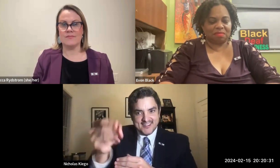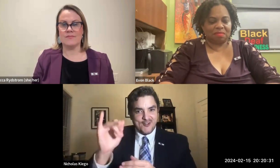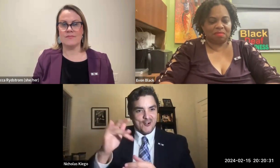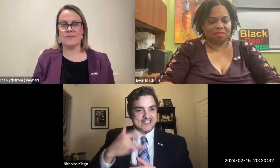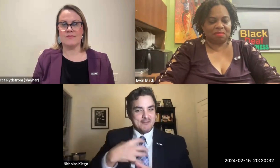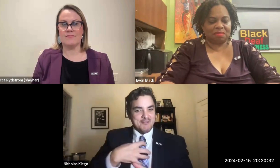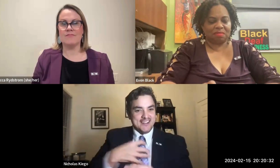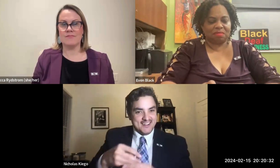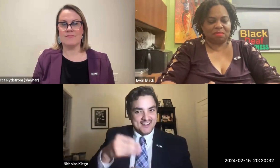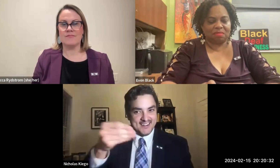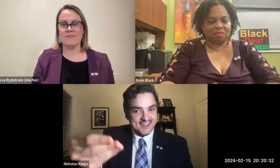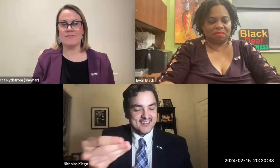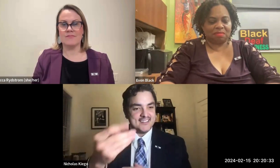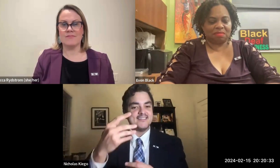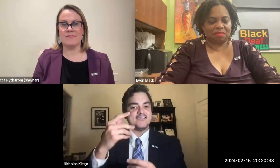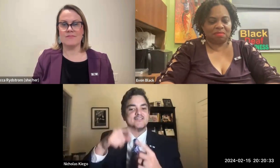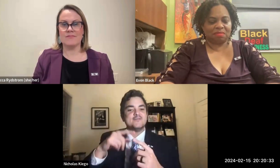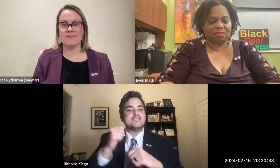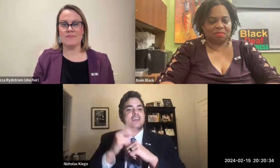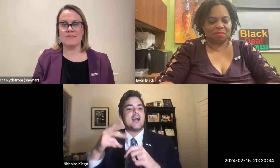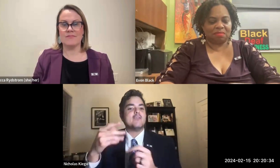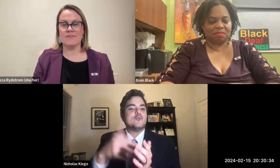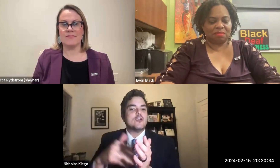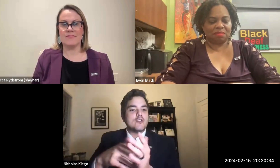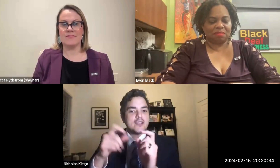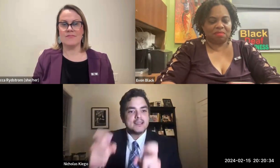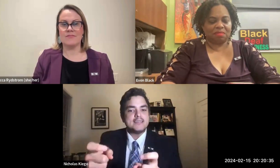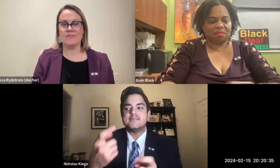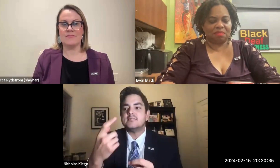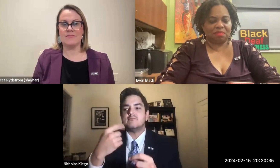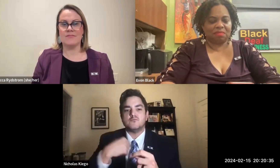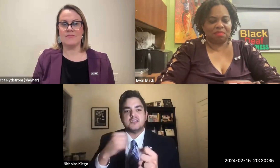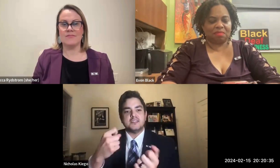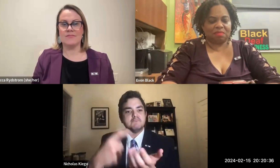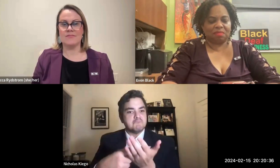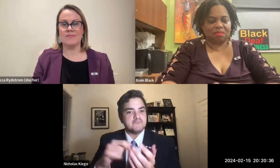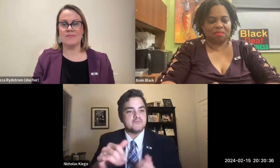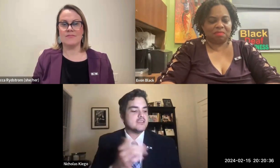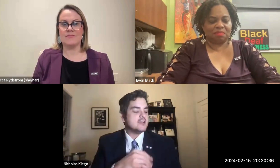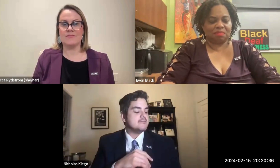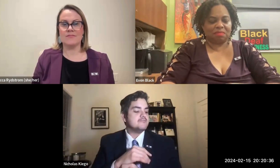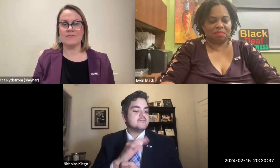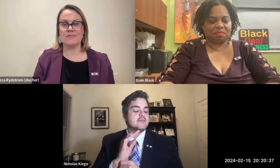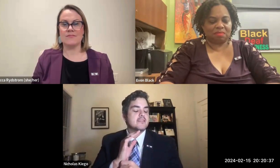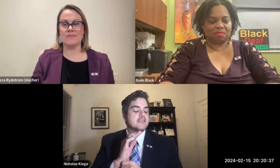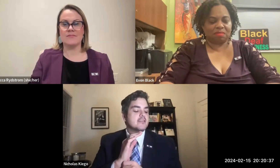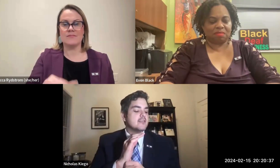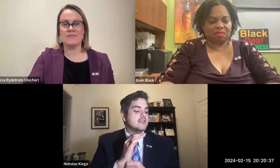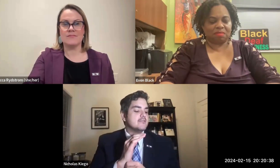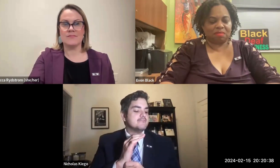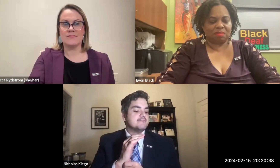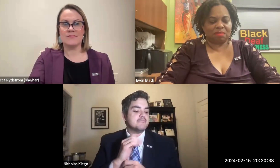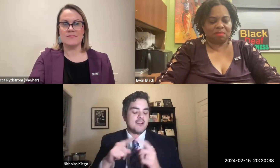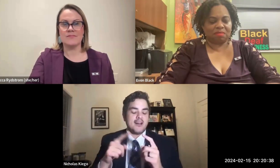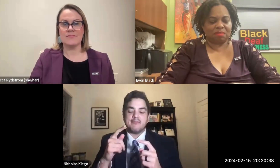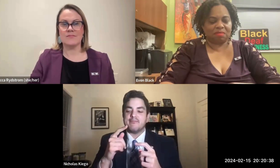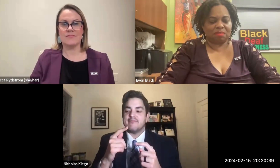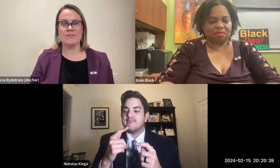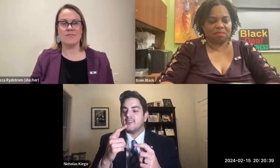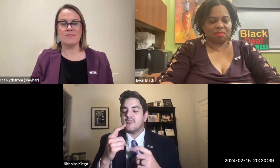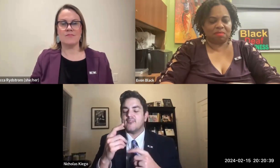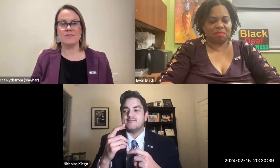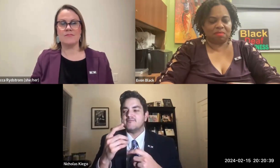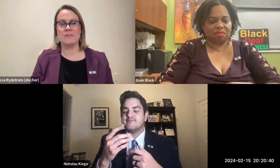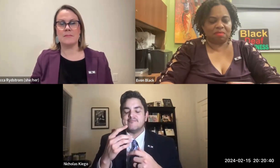it's already there. Sometimes when you open your wallet and you have to give a chunk of money, people will complain about that. So there are different ways